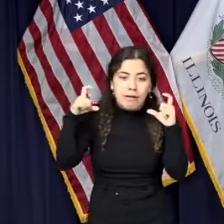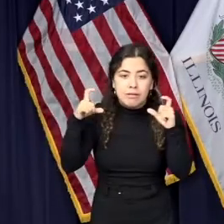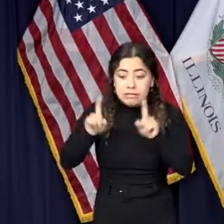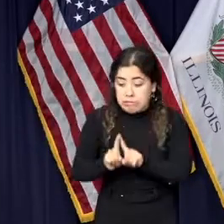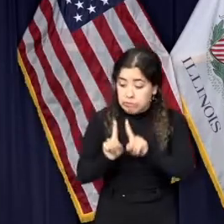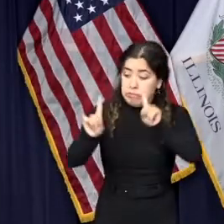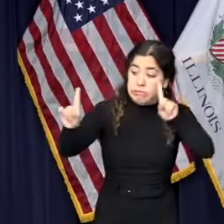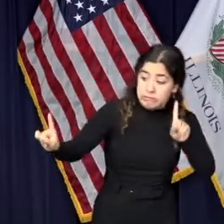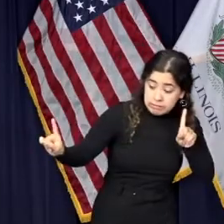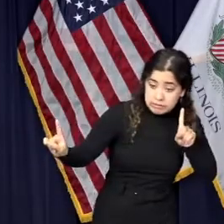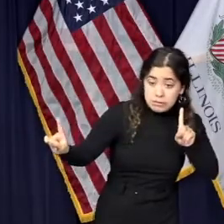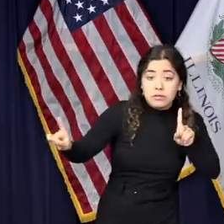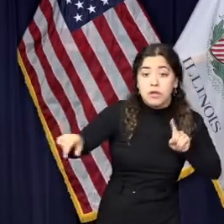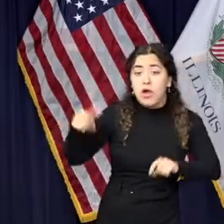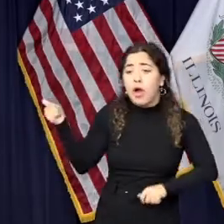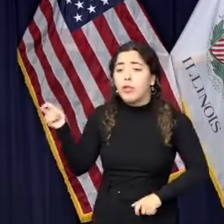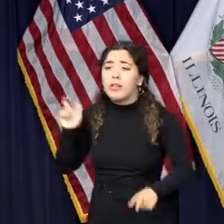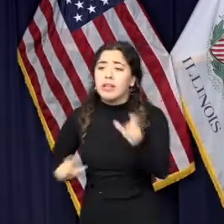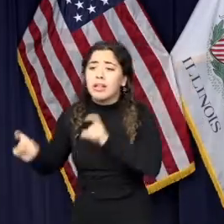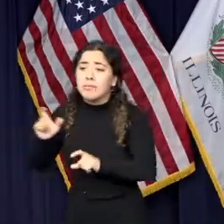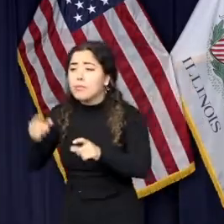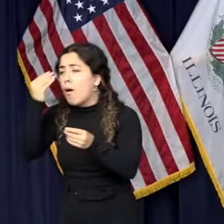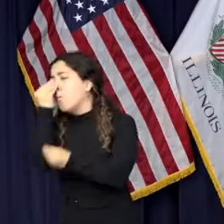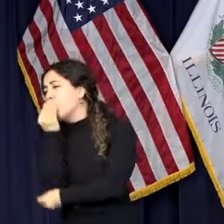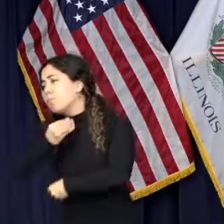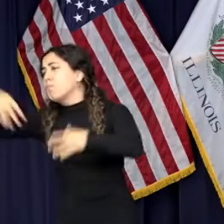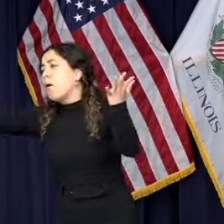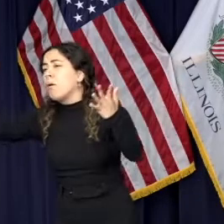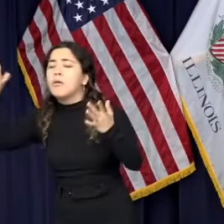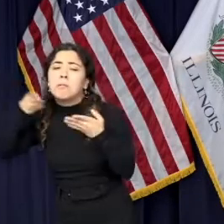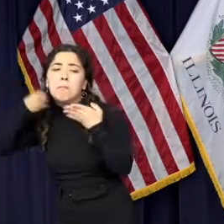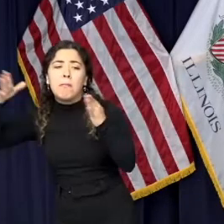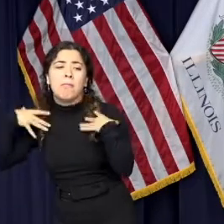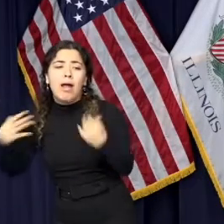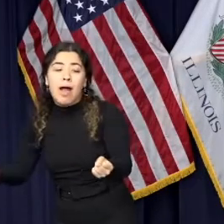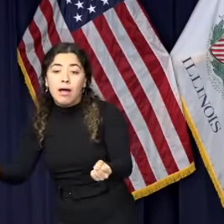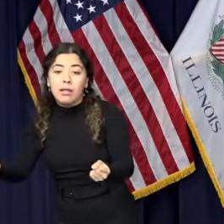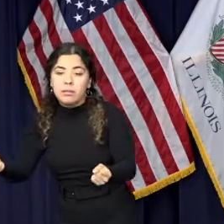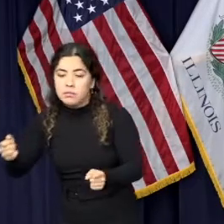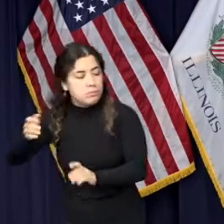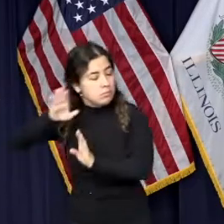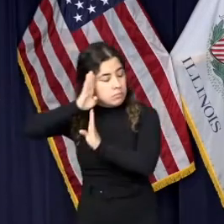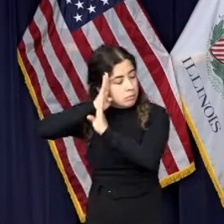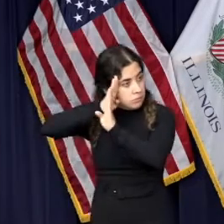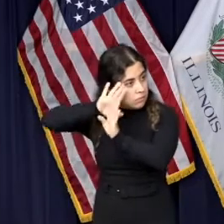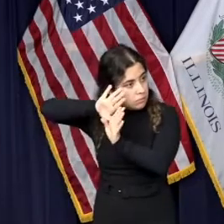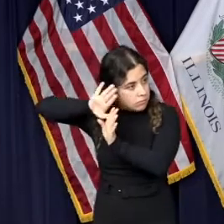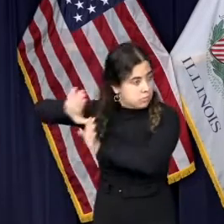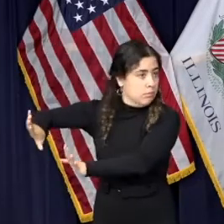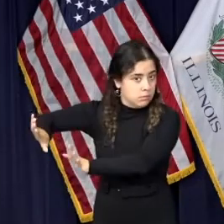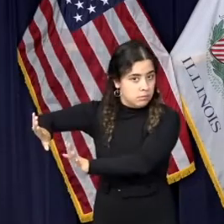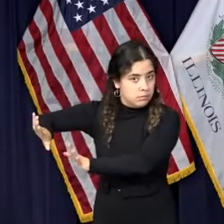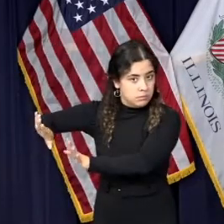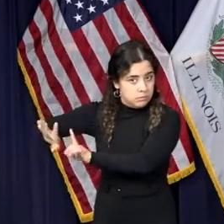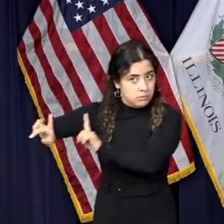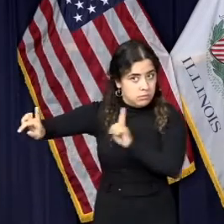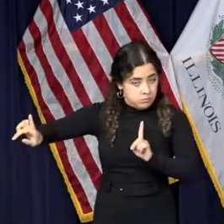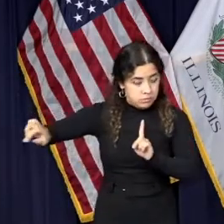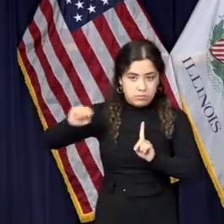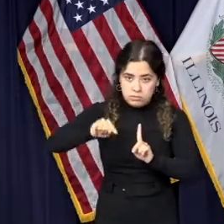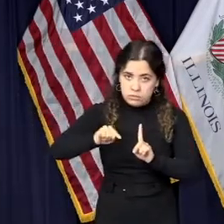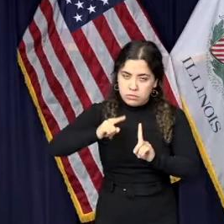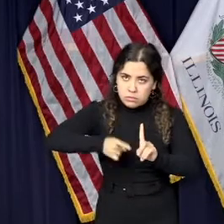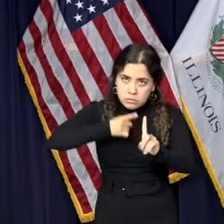to indulge those who flout public health guidance. These are the best things that you can do to keep our economy moving